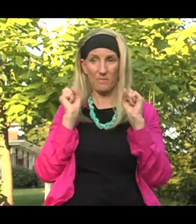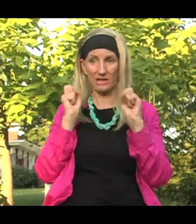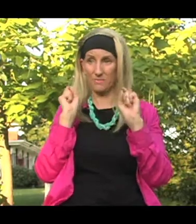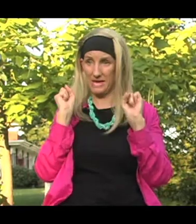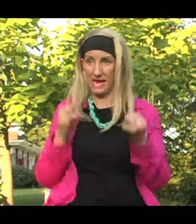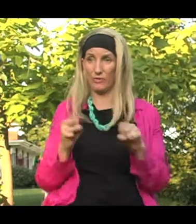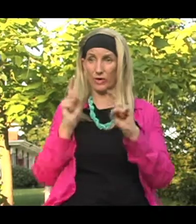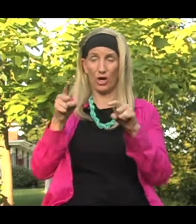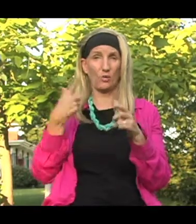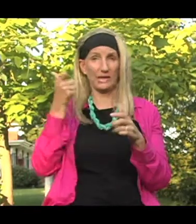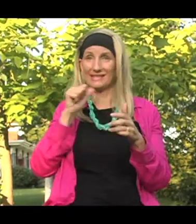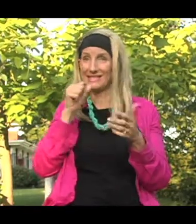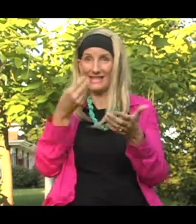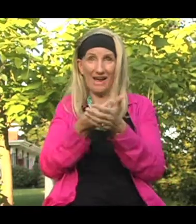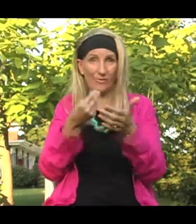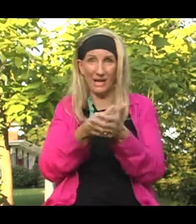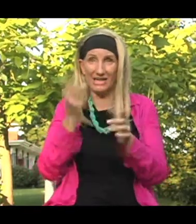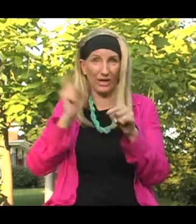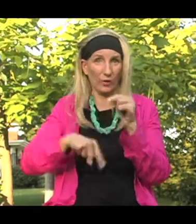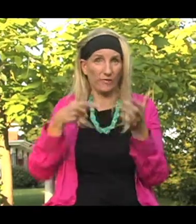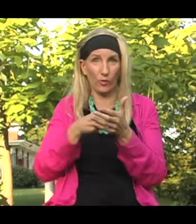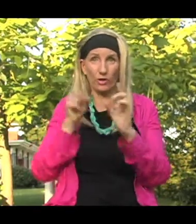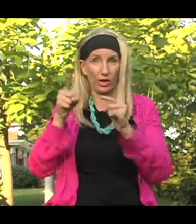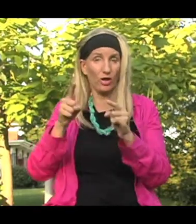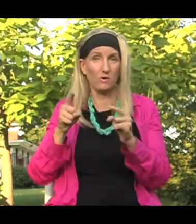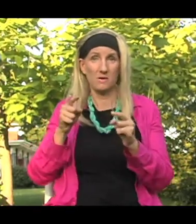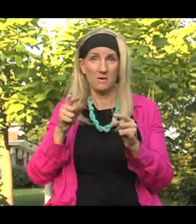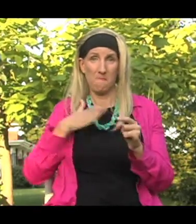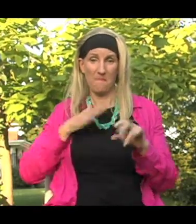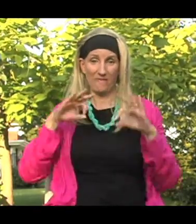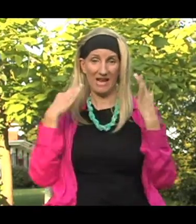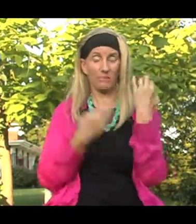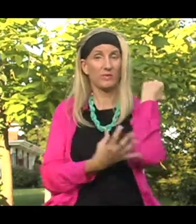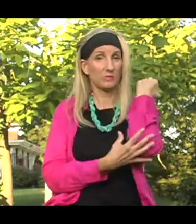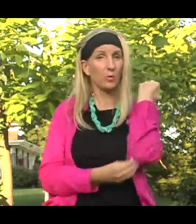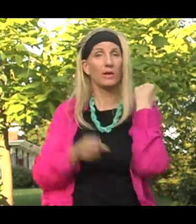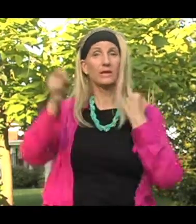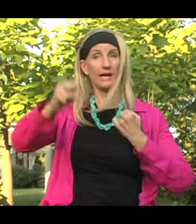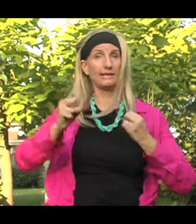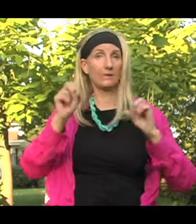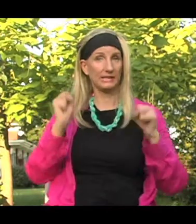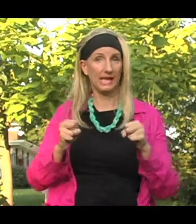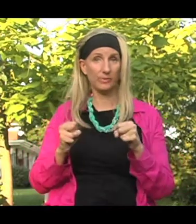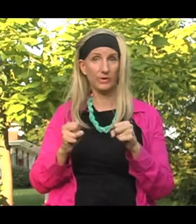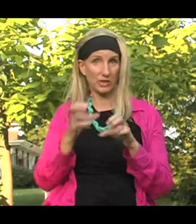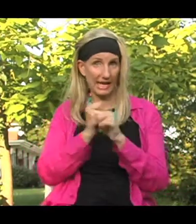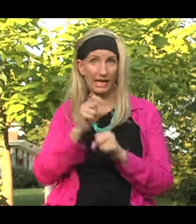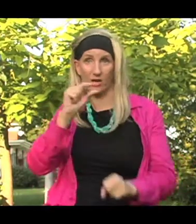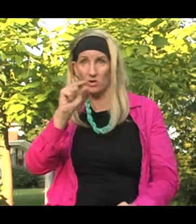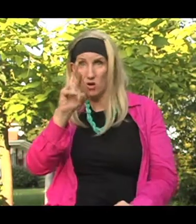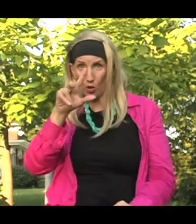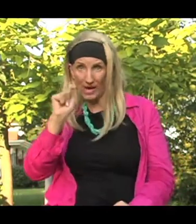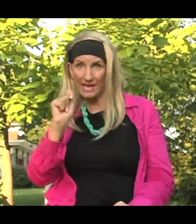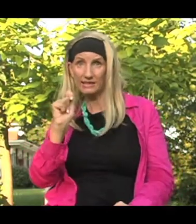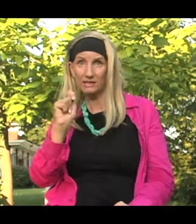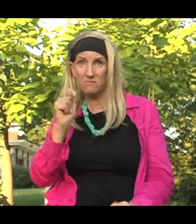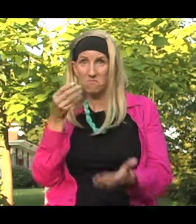going to be able to go? Because I didn't have the money. I couldn't afford to go. My family was poor. Yes, I was able to get a grant,